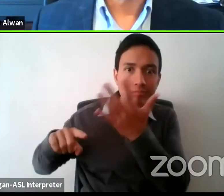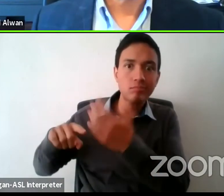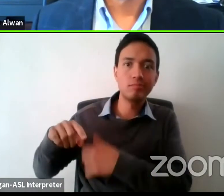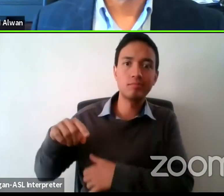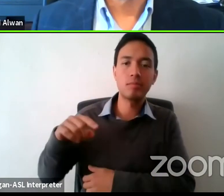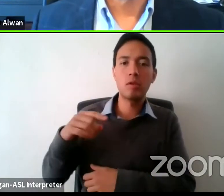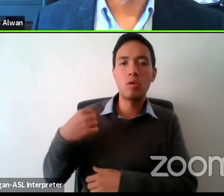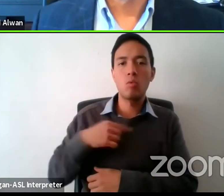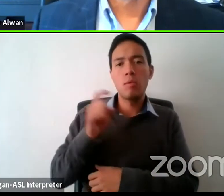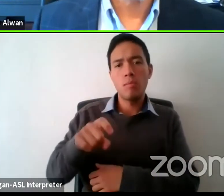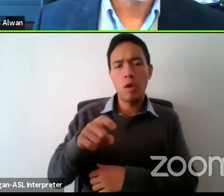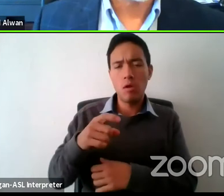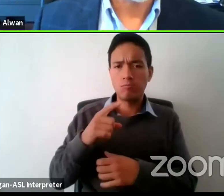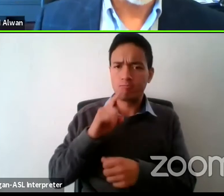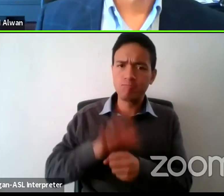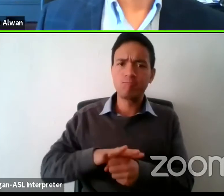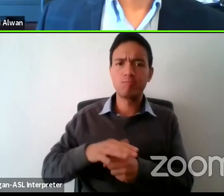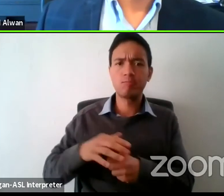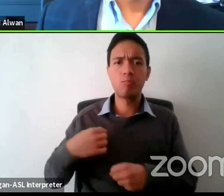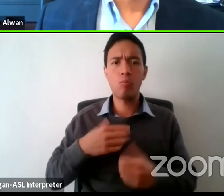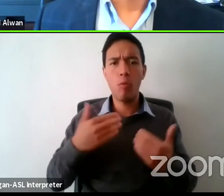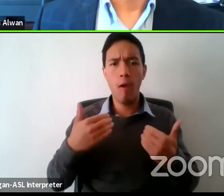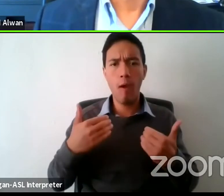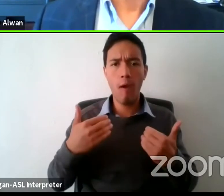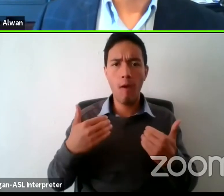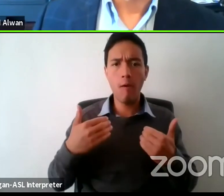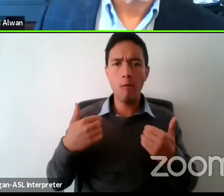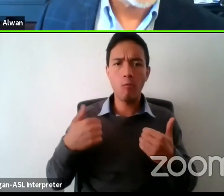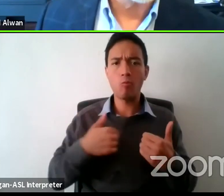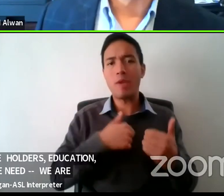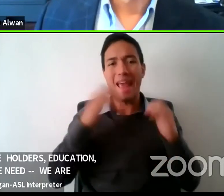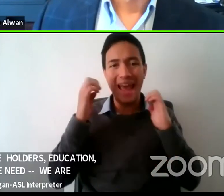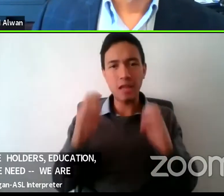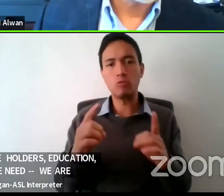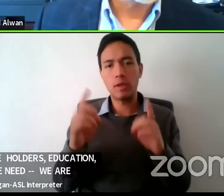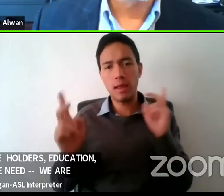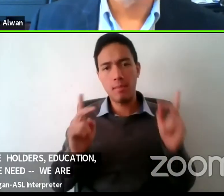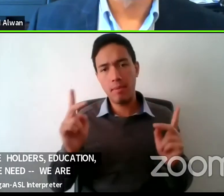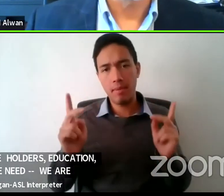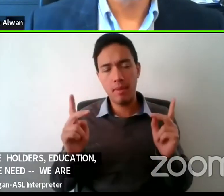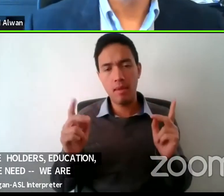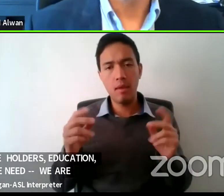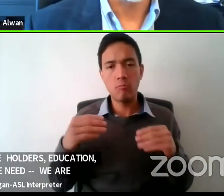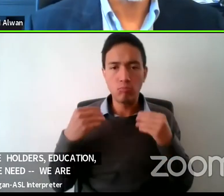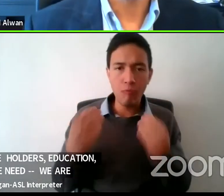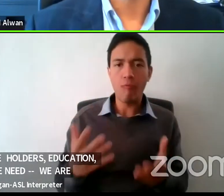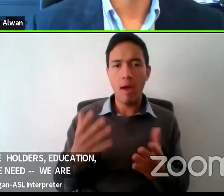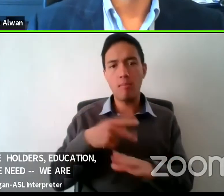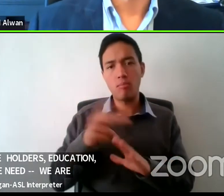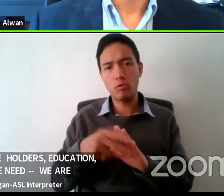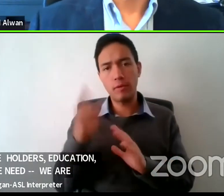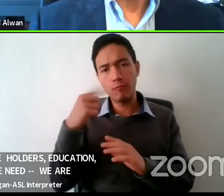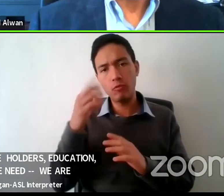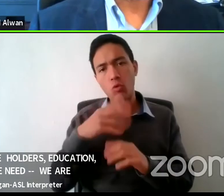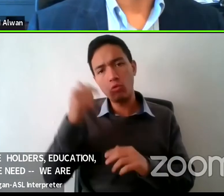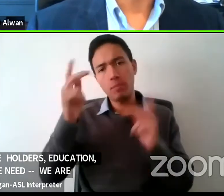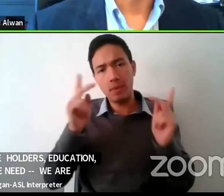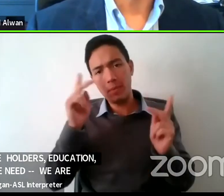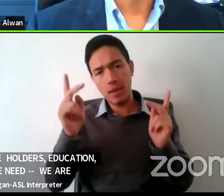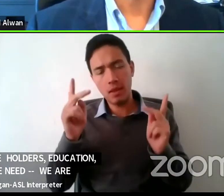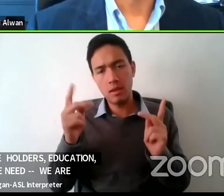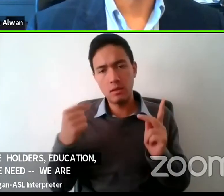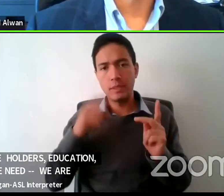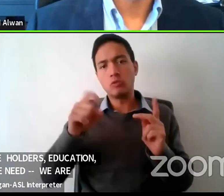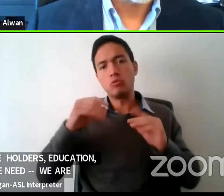have we are educating. There are programs available for older adults to teach